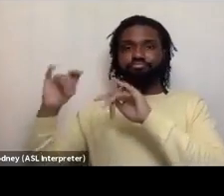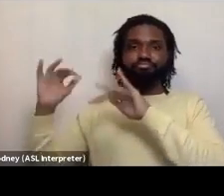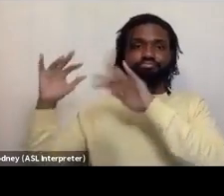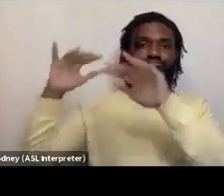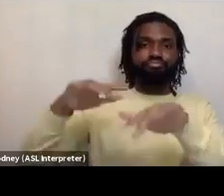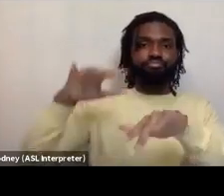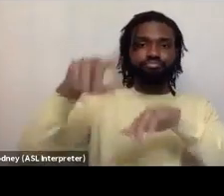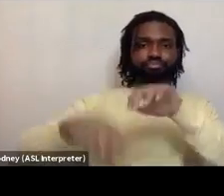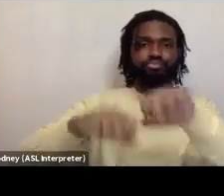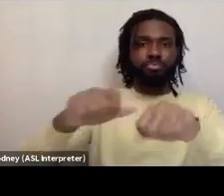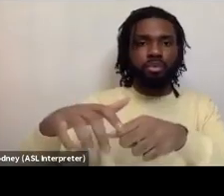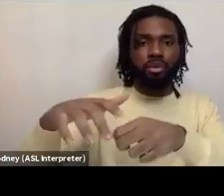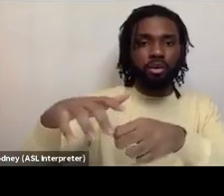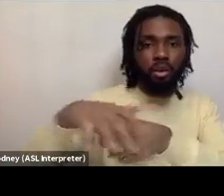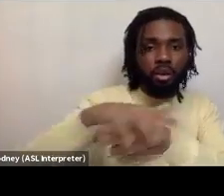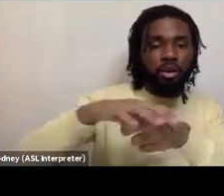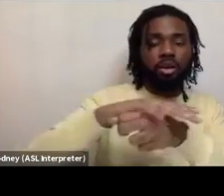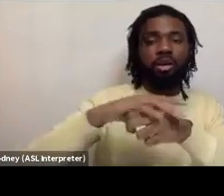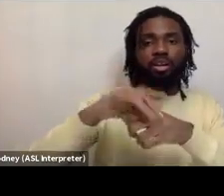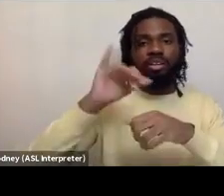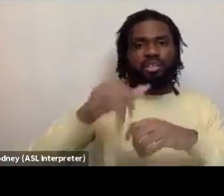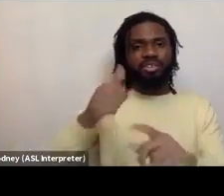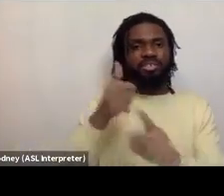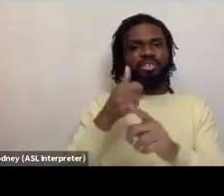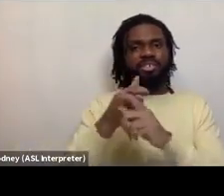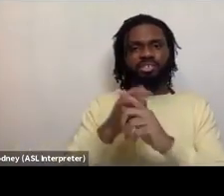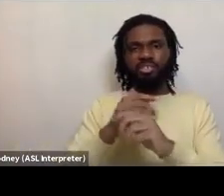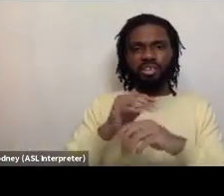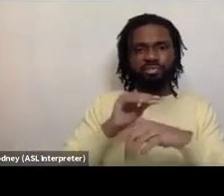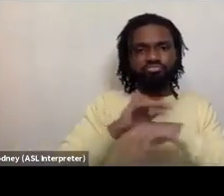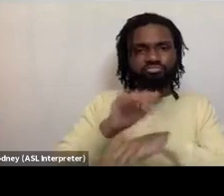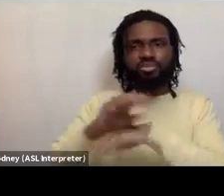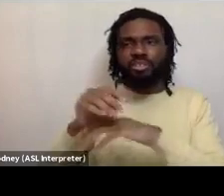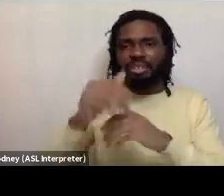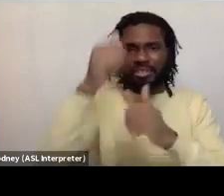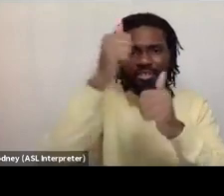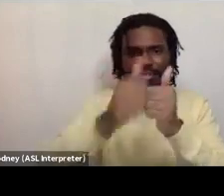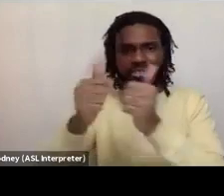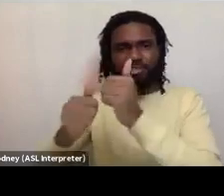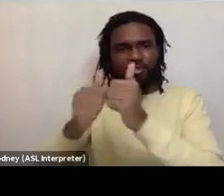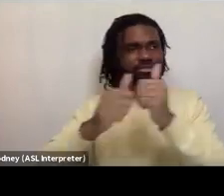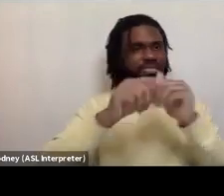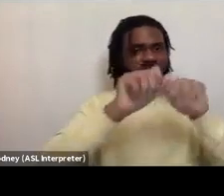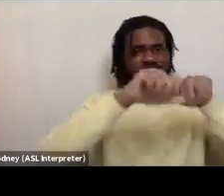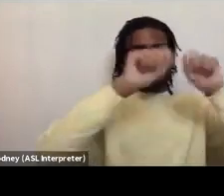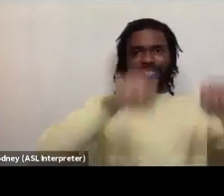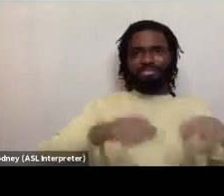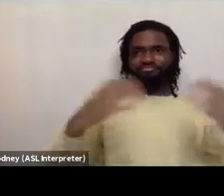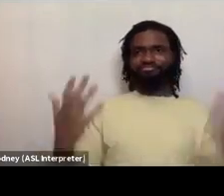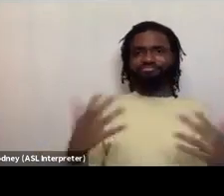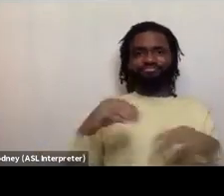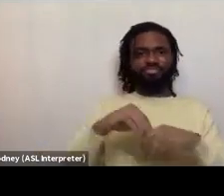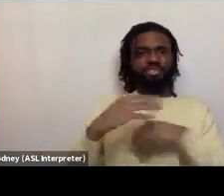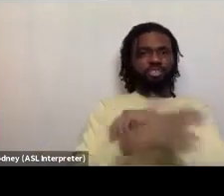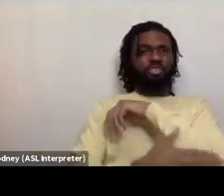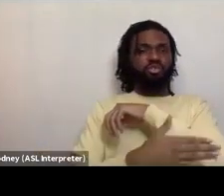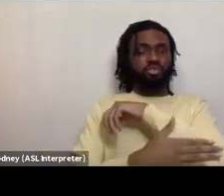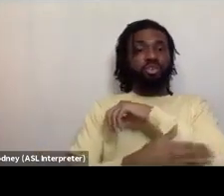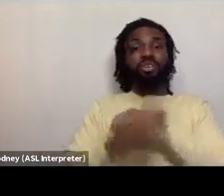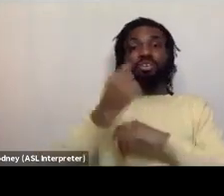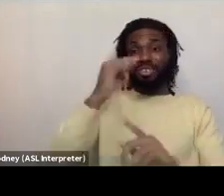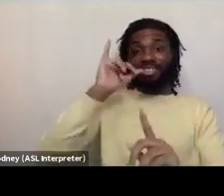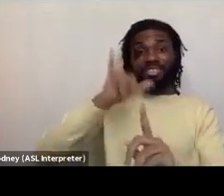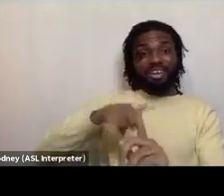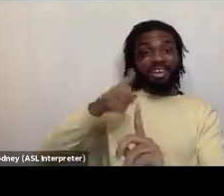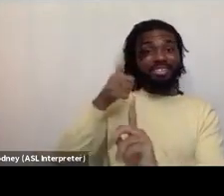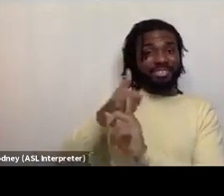shape every single institutional arrangement in this country, that project is